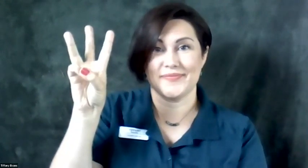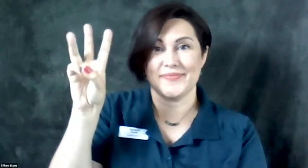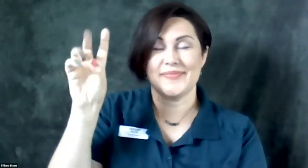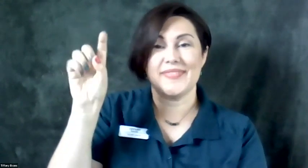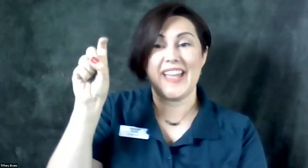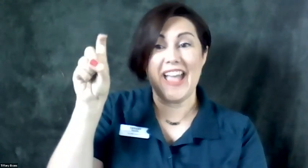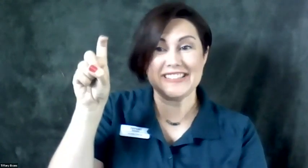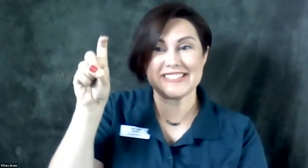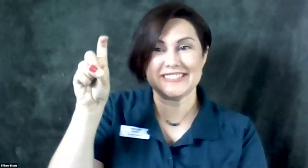W